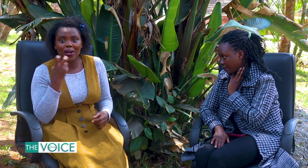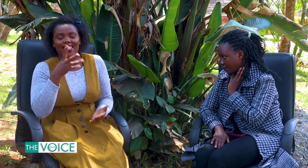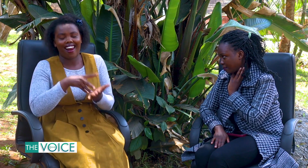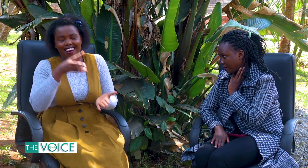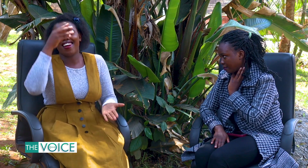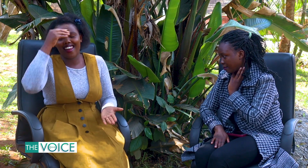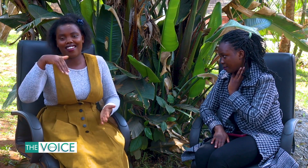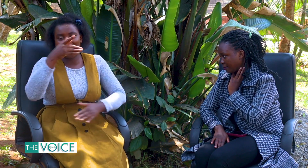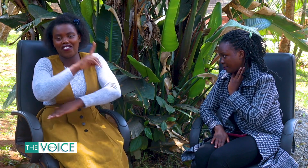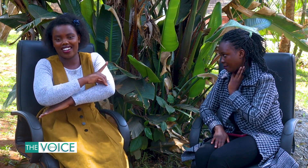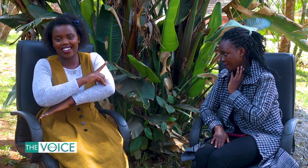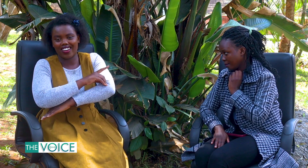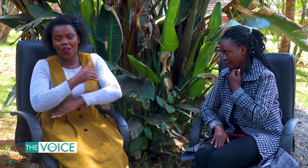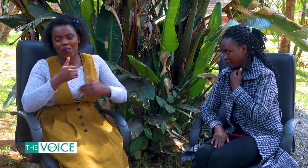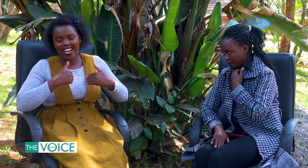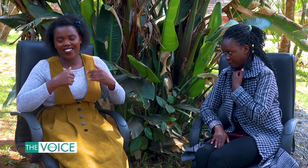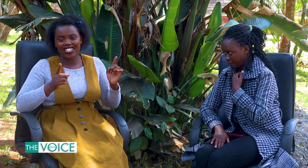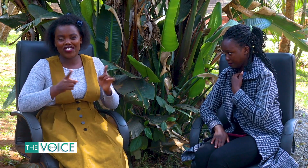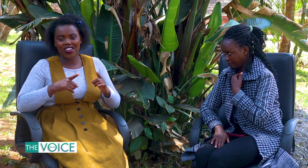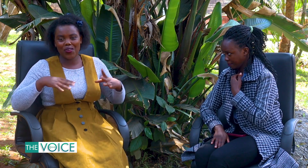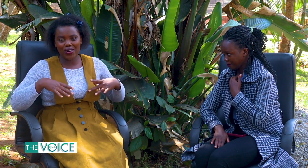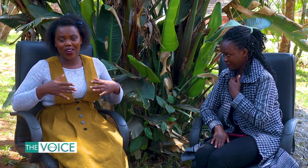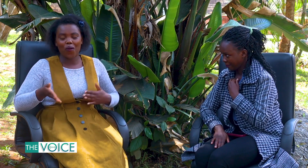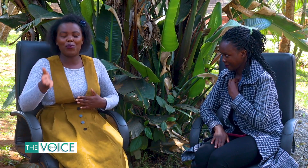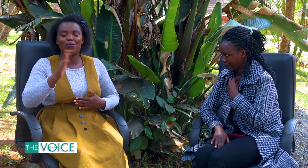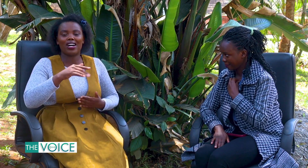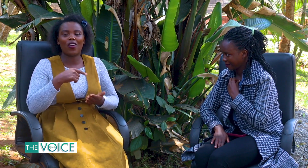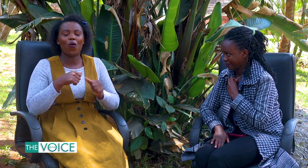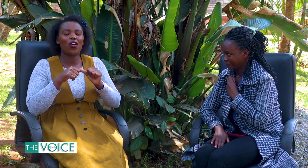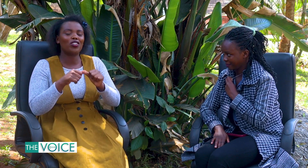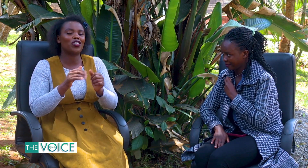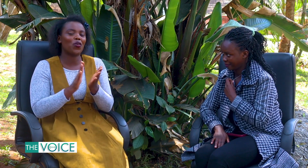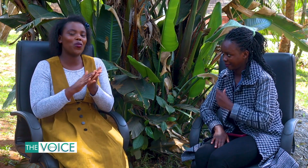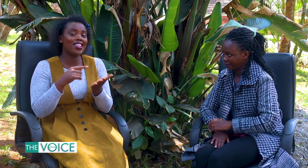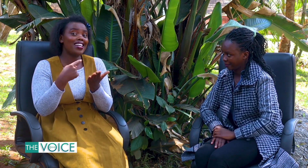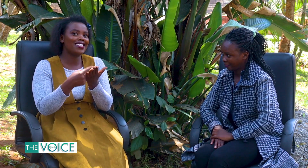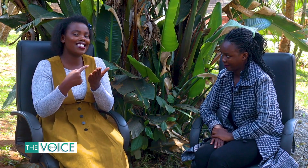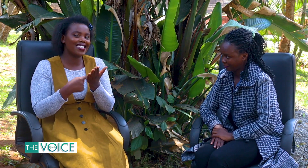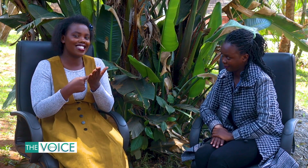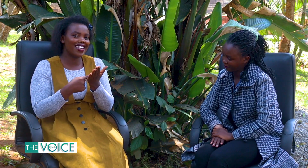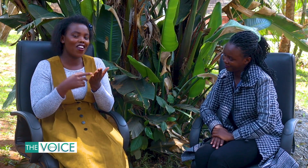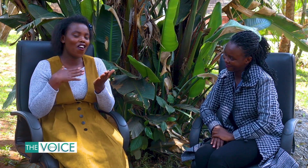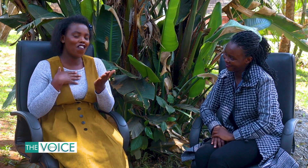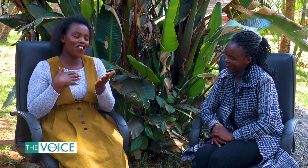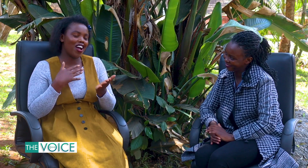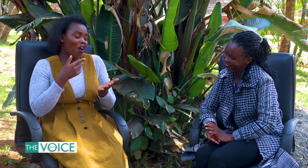learn every day. We're going to take a short break. And then once we are back, we will continue with our